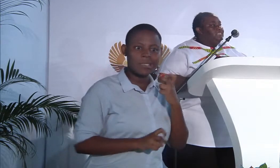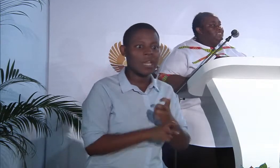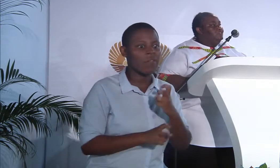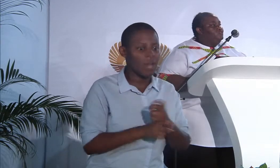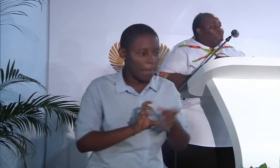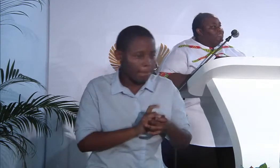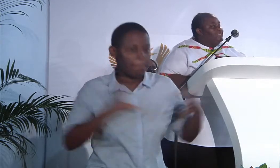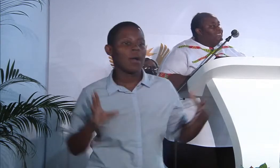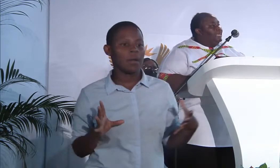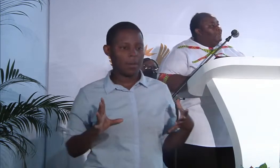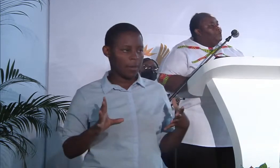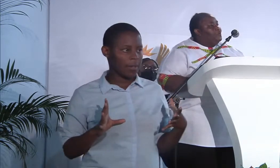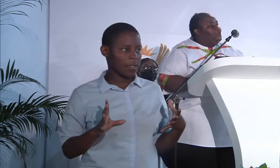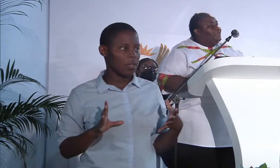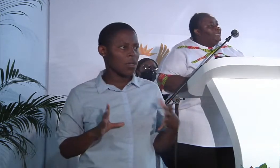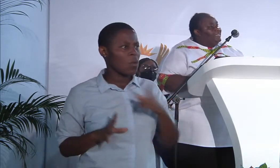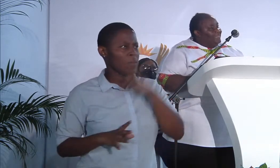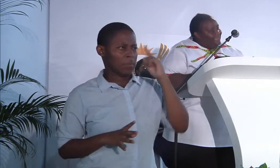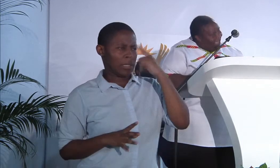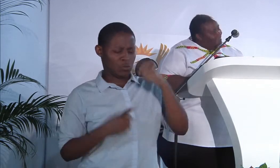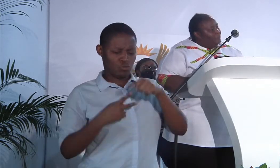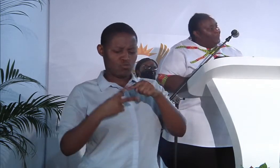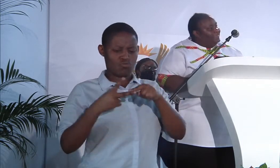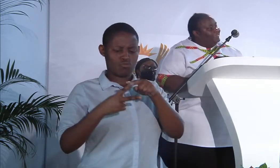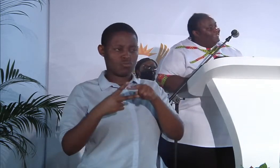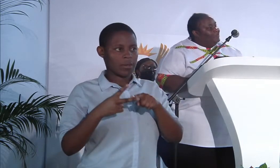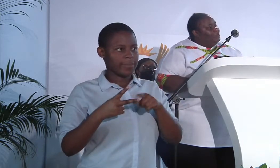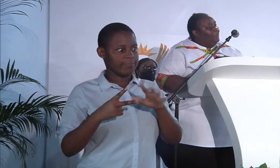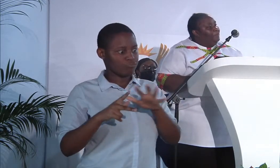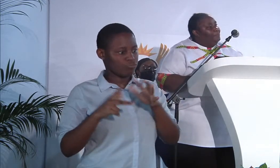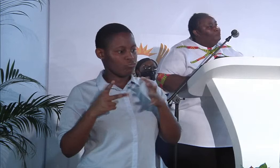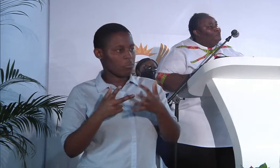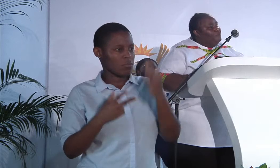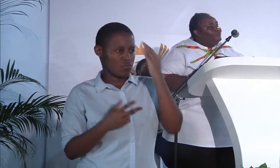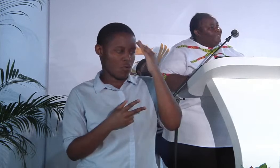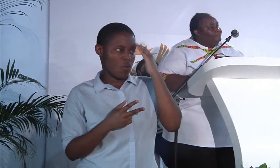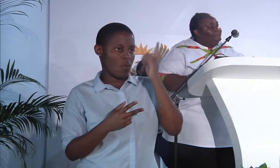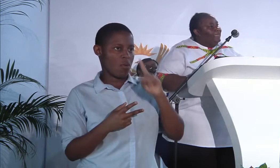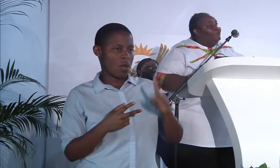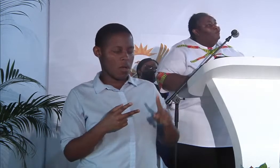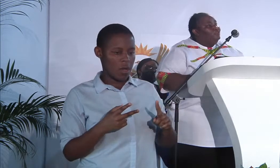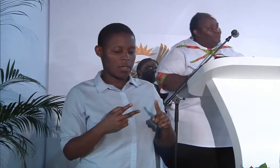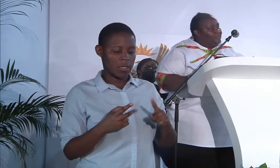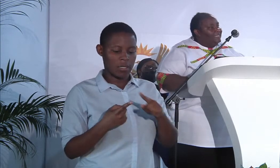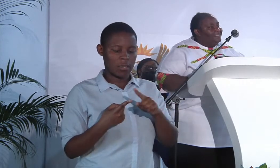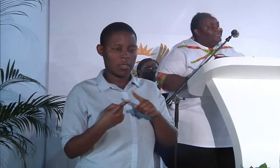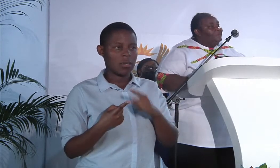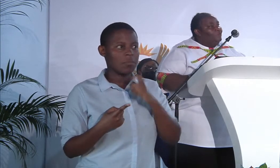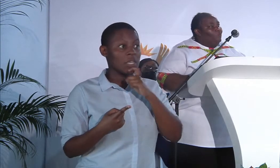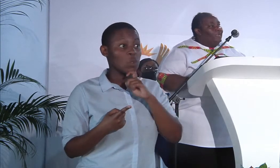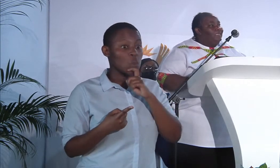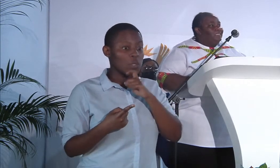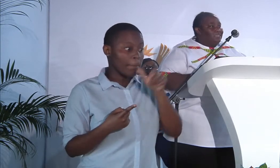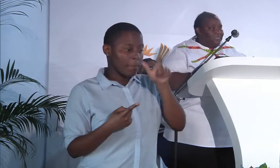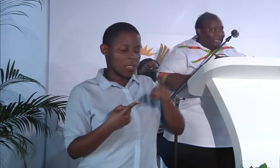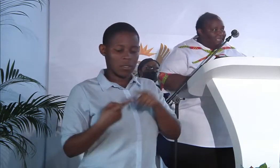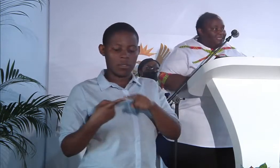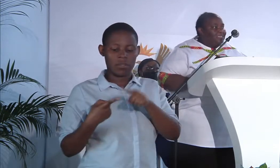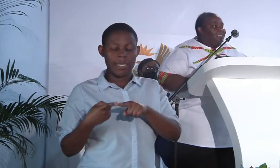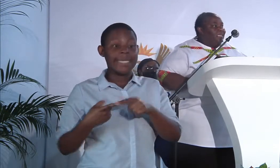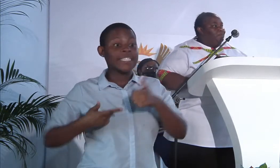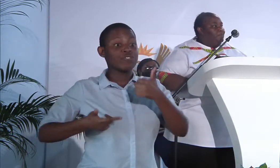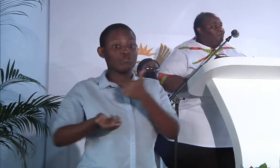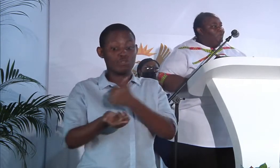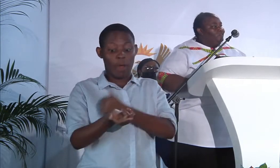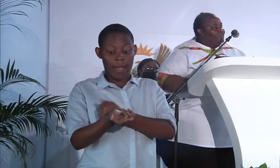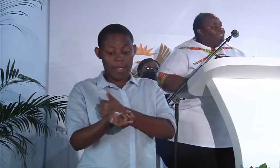things that I know here in the world where people who use them are called users. One, it's drugs,